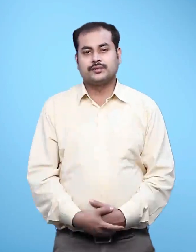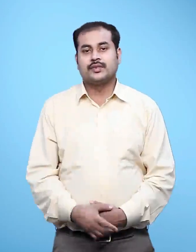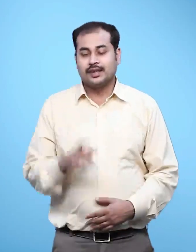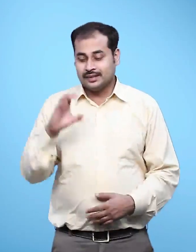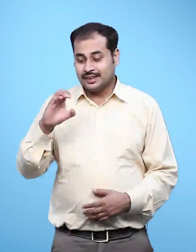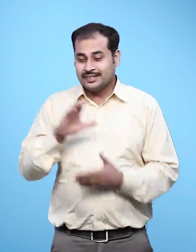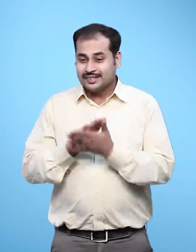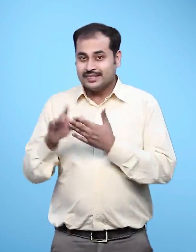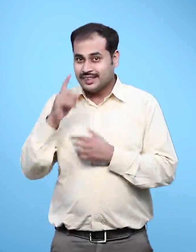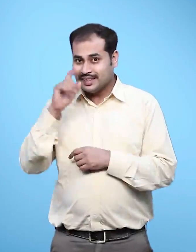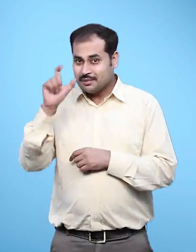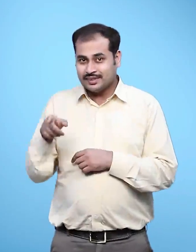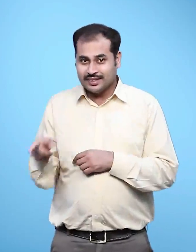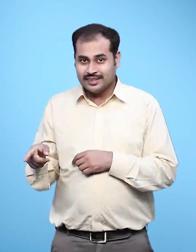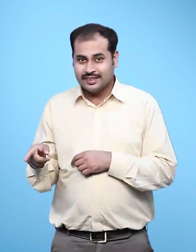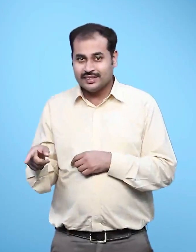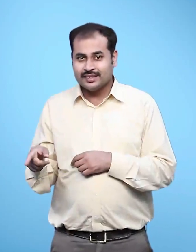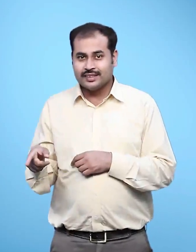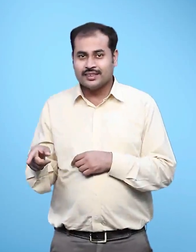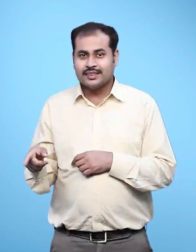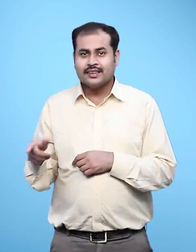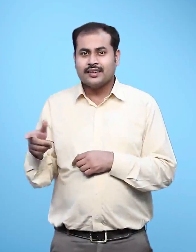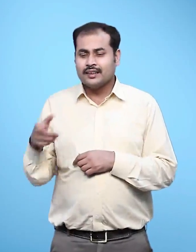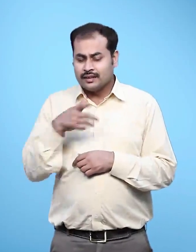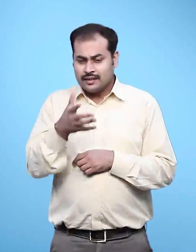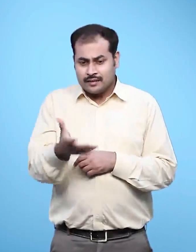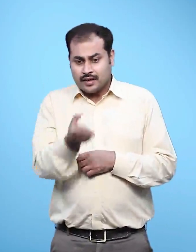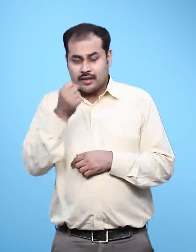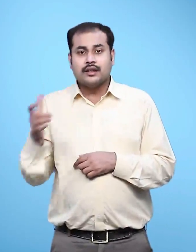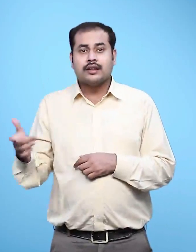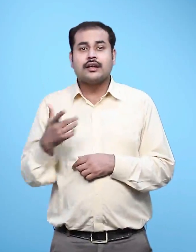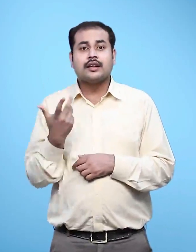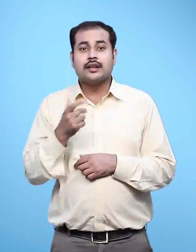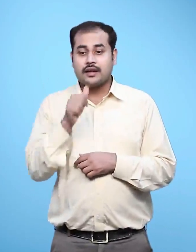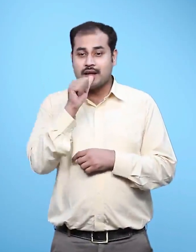Chaitra found that two small glasses fill one big glass.